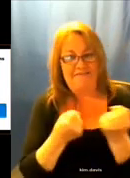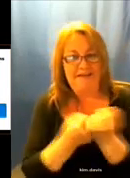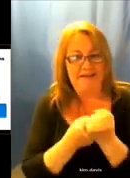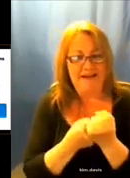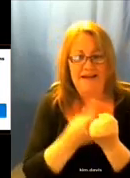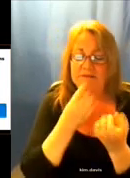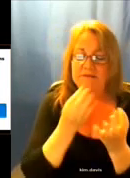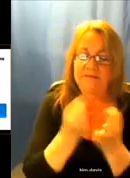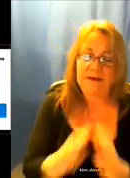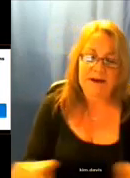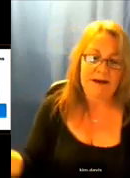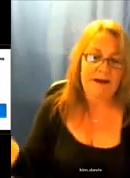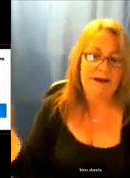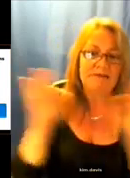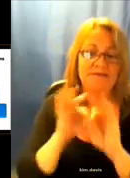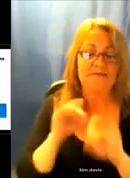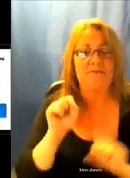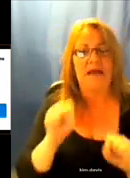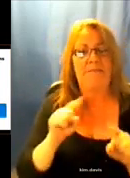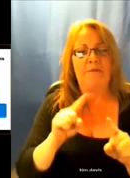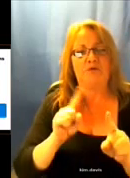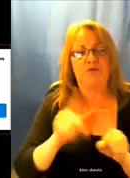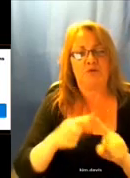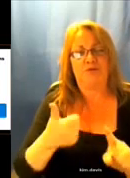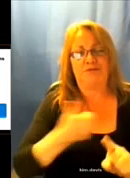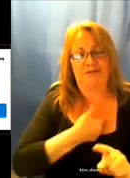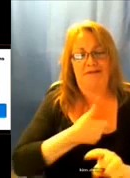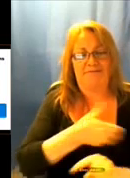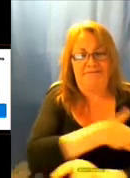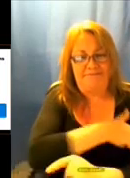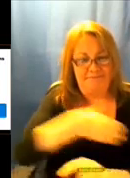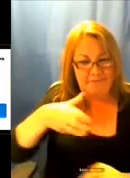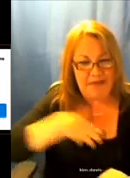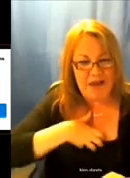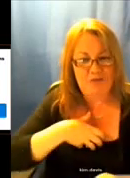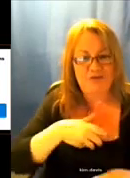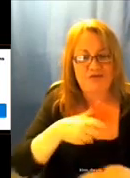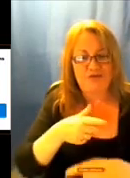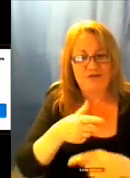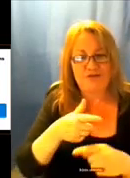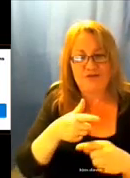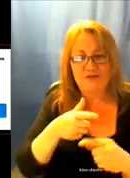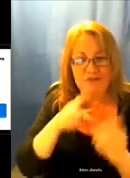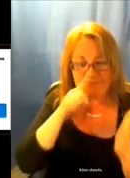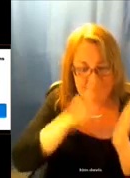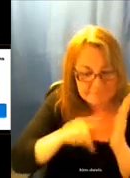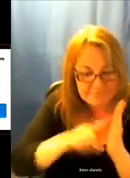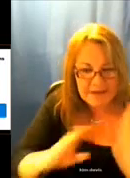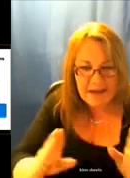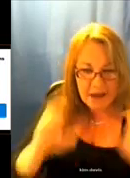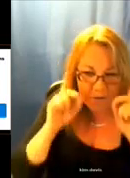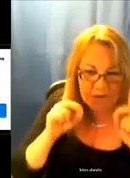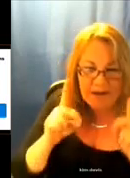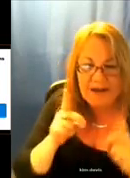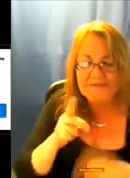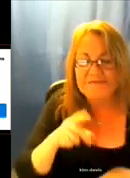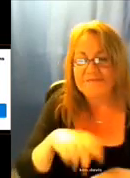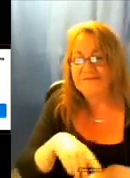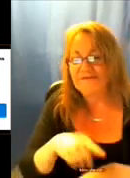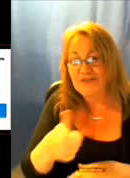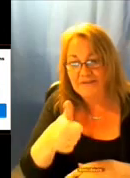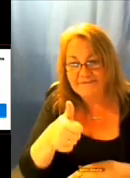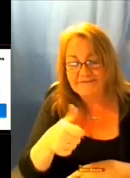So then you're thinking about, well, what do I do if I want to self-advocate? What's really important is to empower